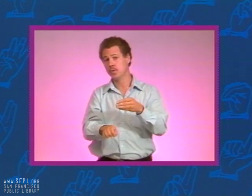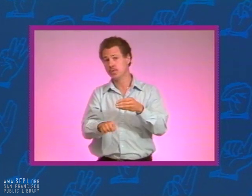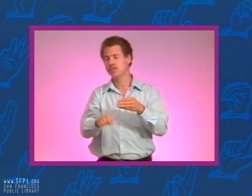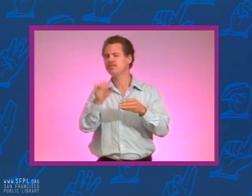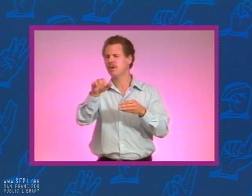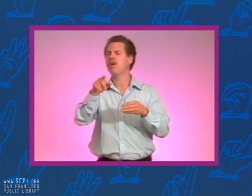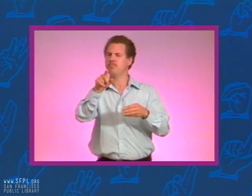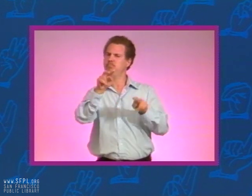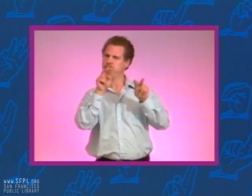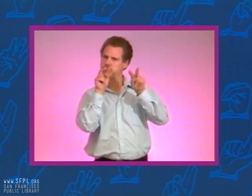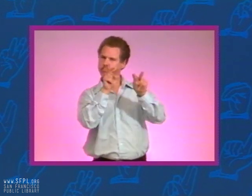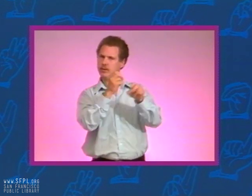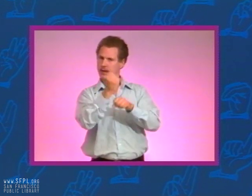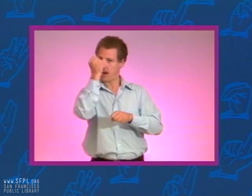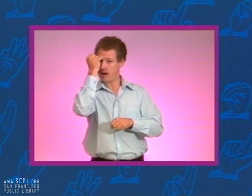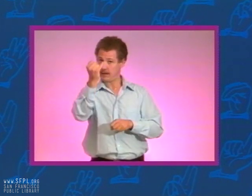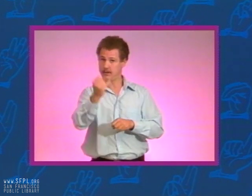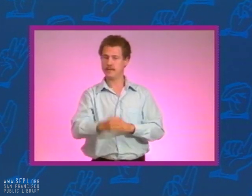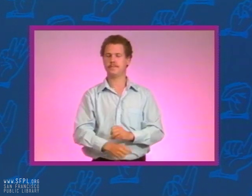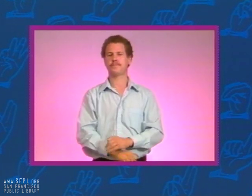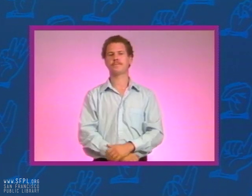conclusion, which I would like to share with you now.